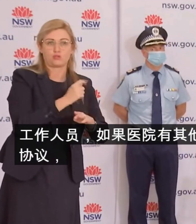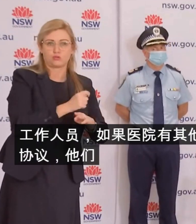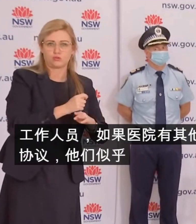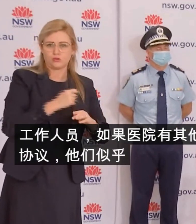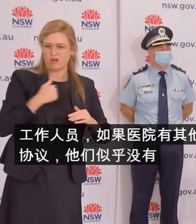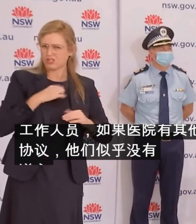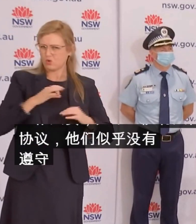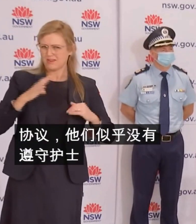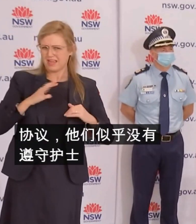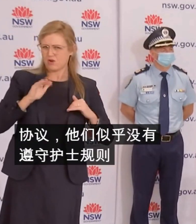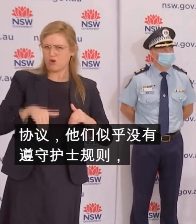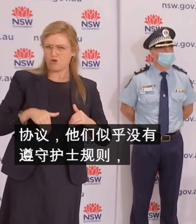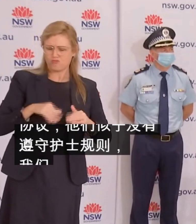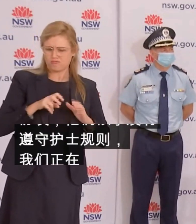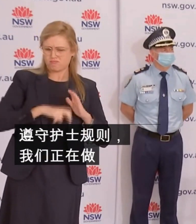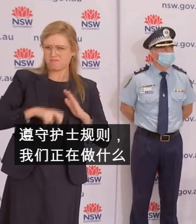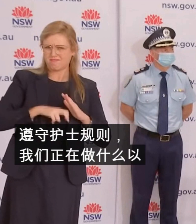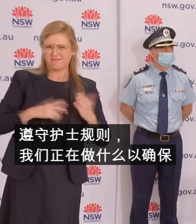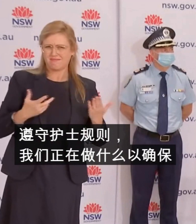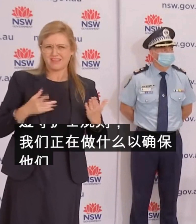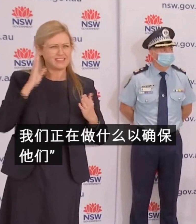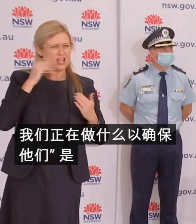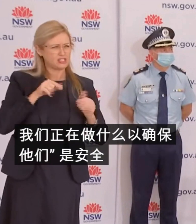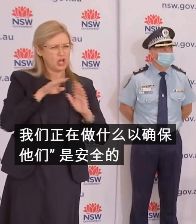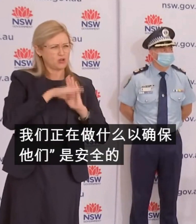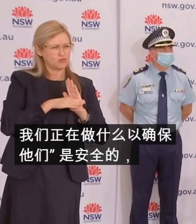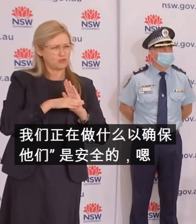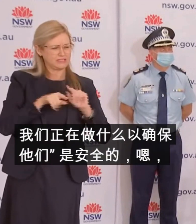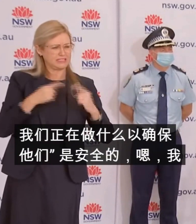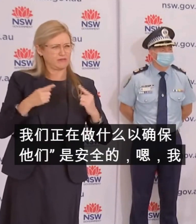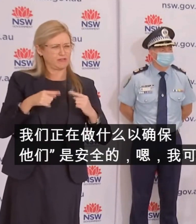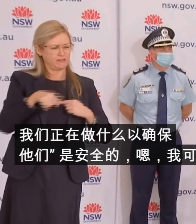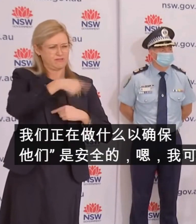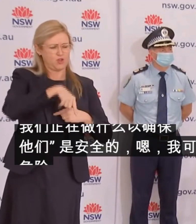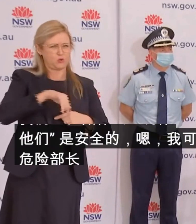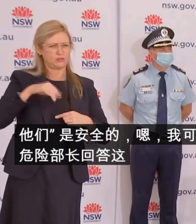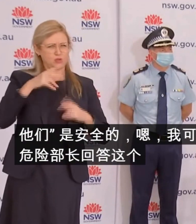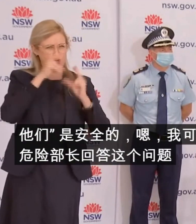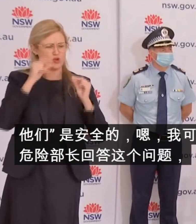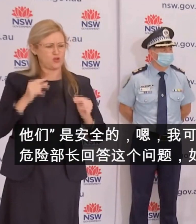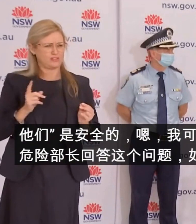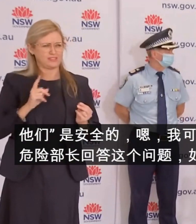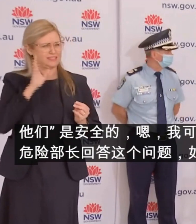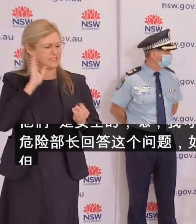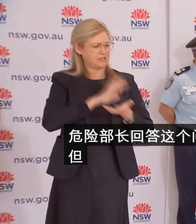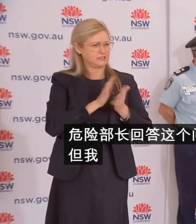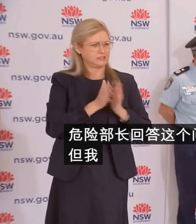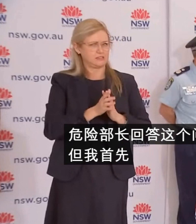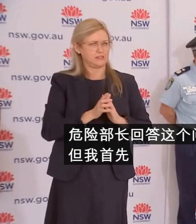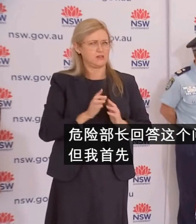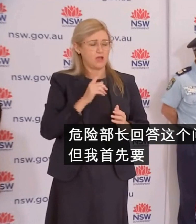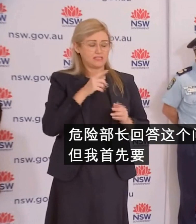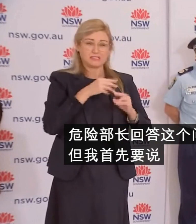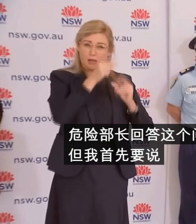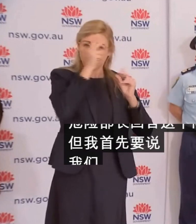for hospitals? It doesn't seem like they're following the rules for nurses. What are we doing to make sure that they're safe? Yeah, can I ask Minister Hazard to answer that question if that's okay? But